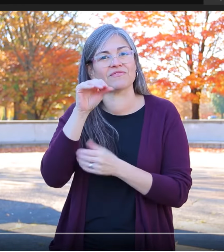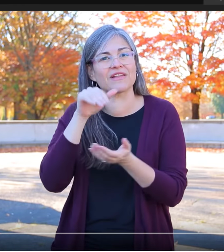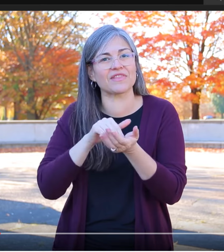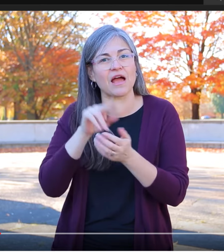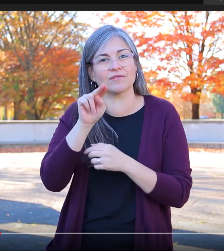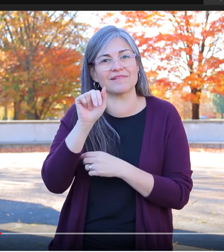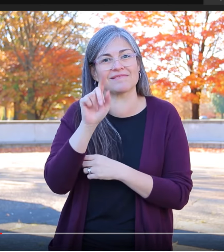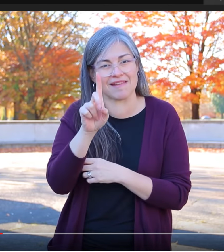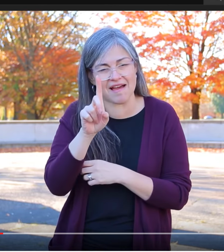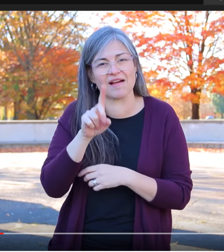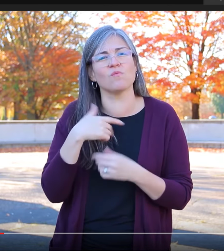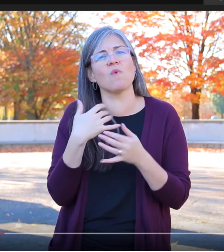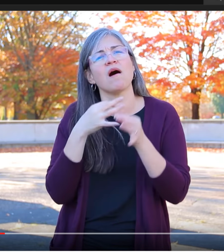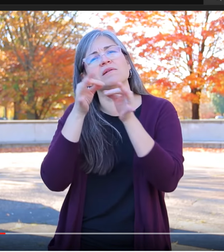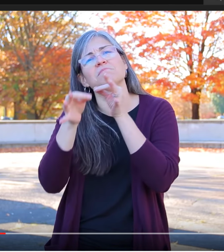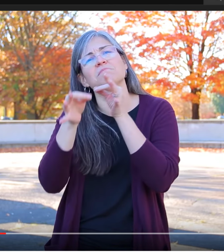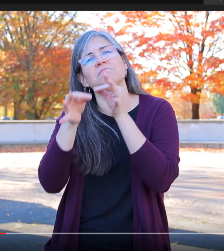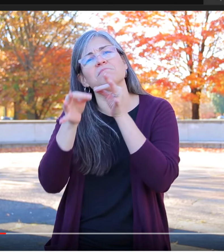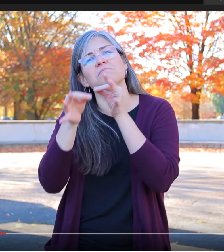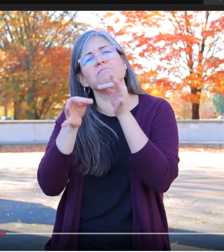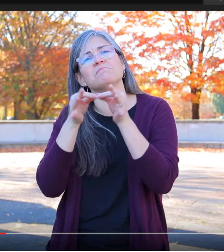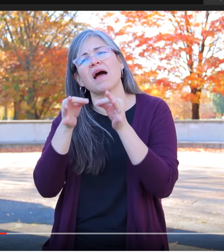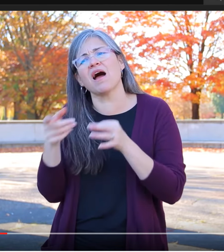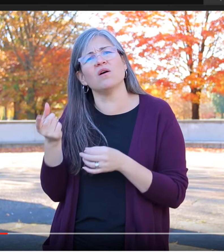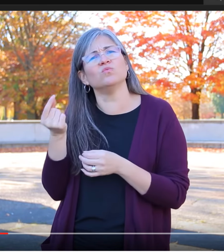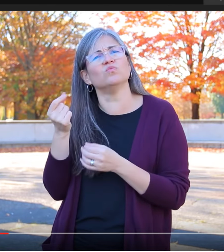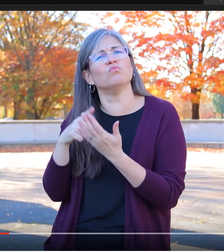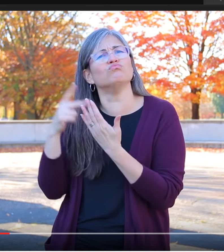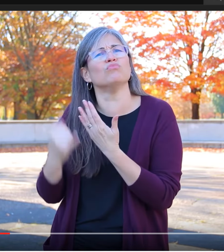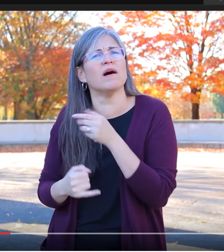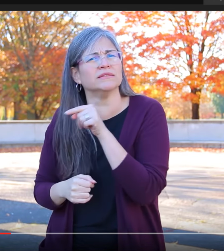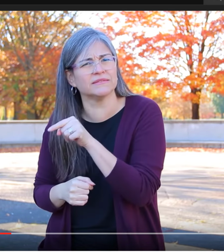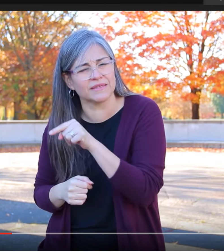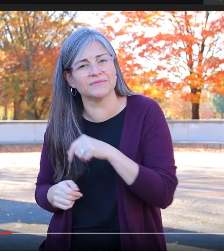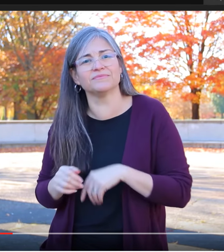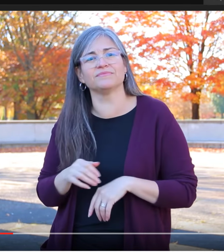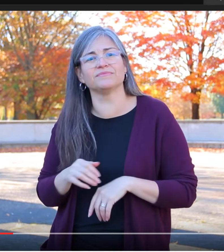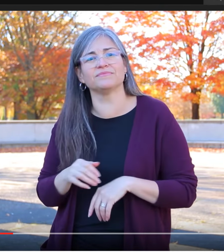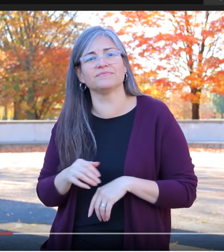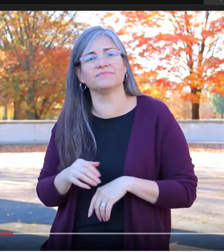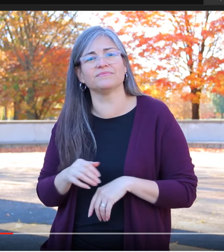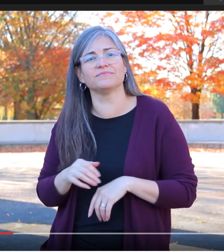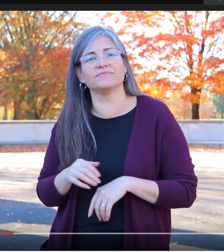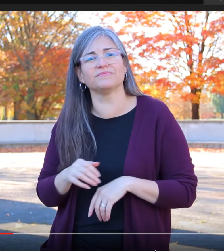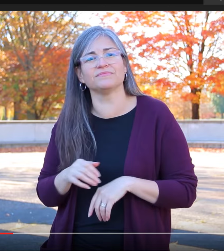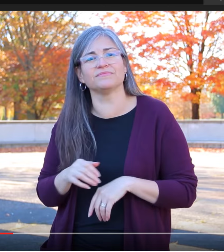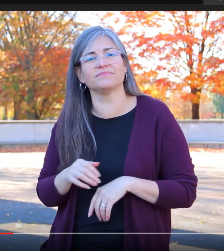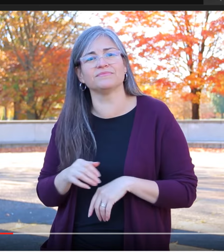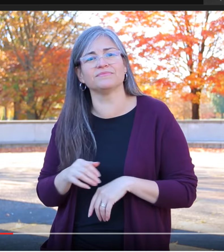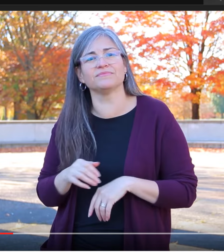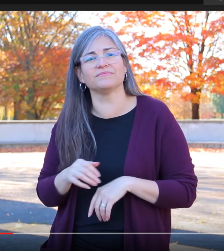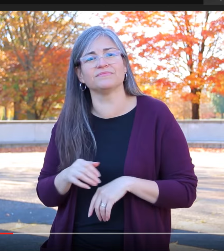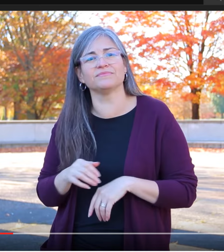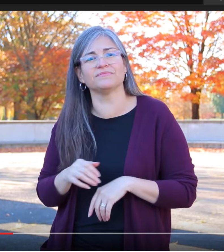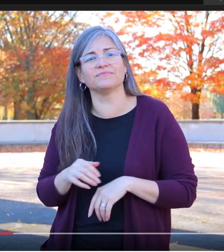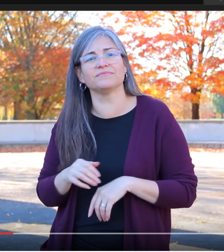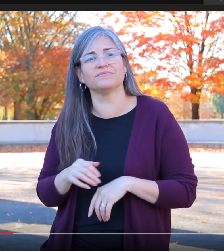Donate $50,000 to NAD. Want to explain what to do with this program. So